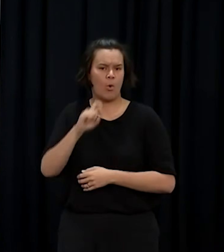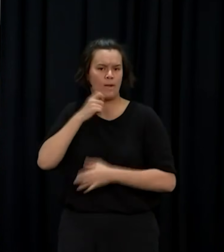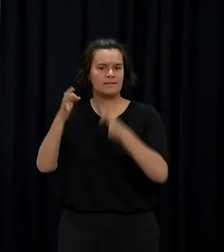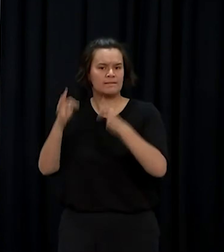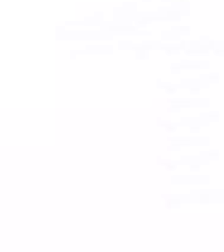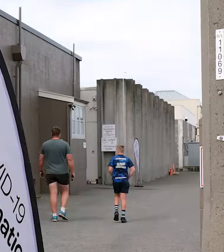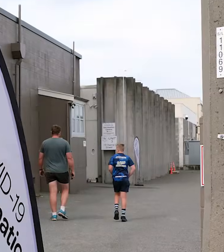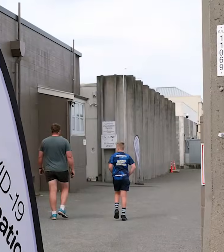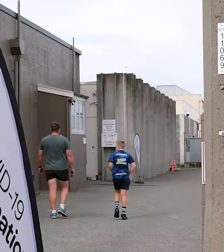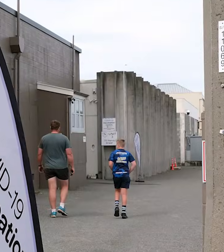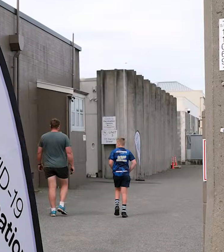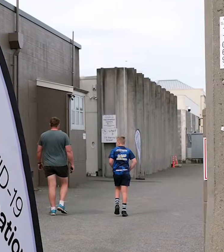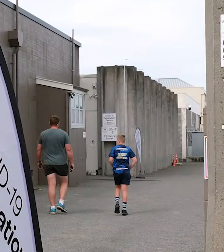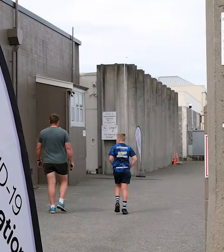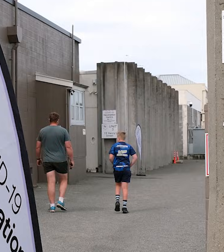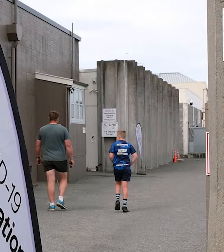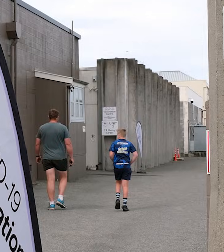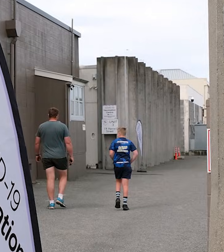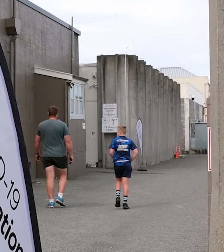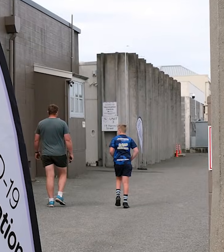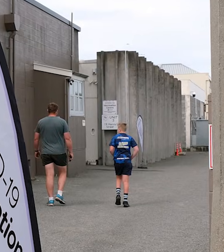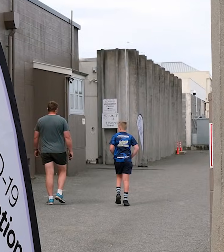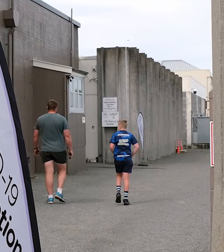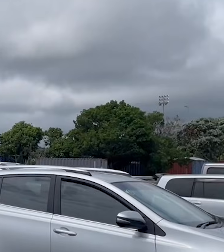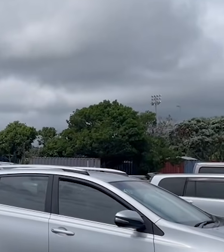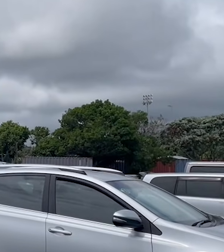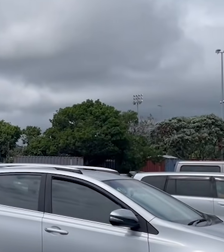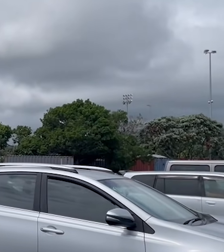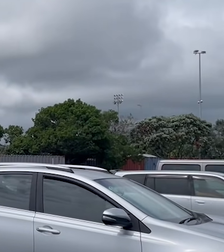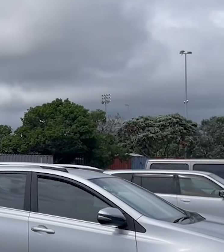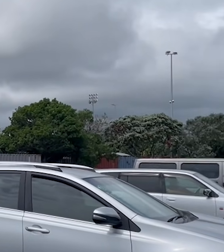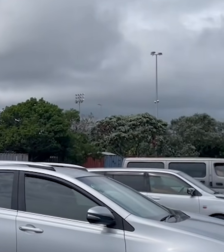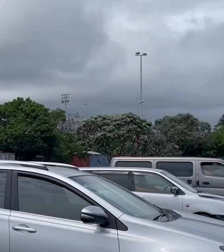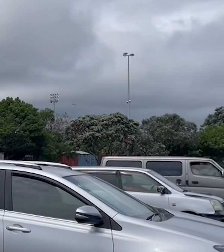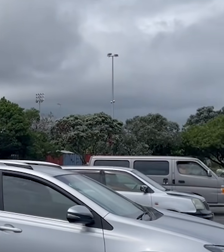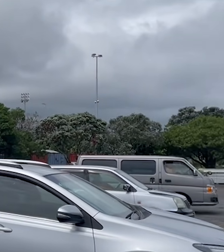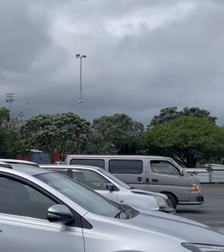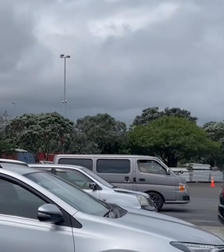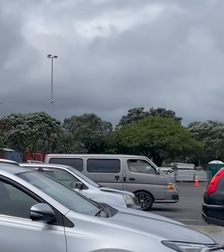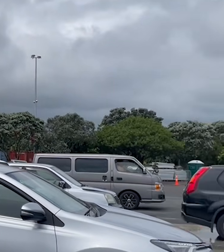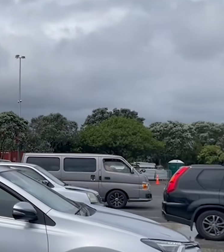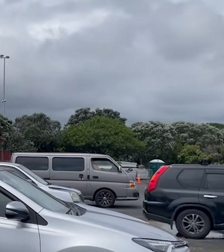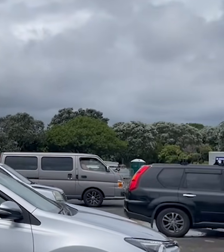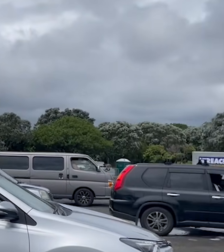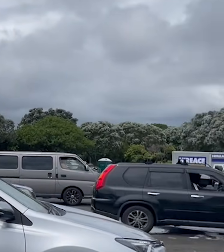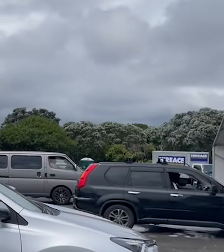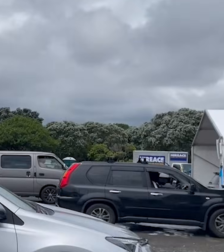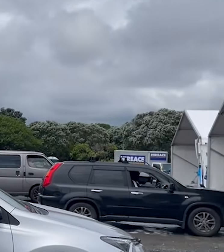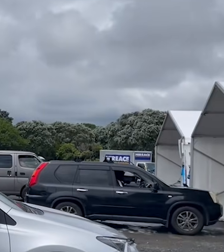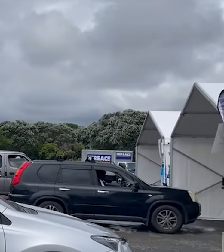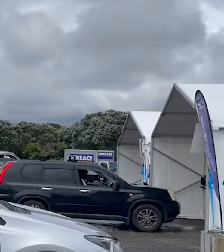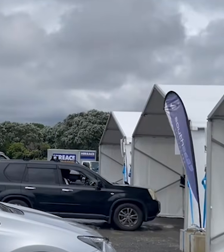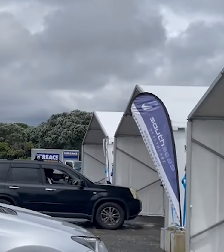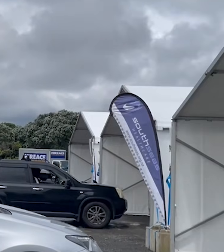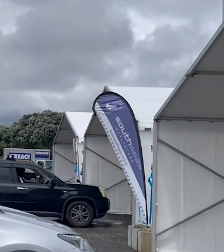as Auckland. Ardern said there had been a phenomenal increase in vaccination levels over recent months, and the new framework would offer